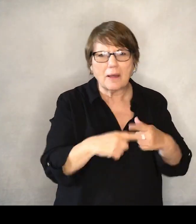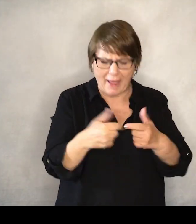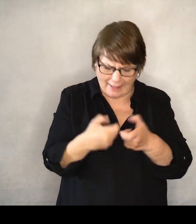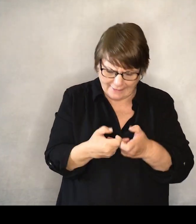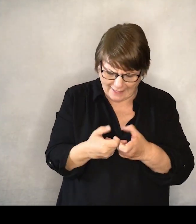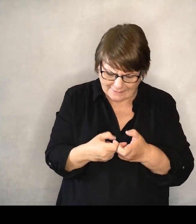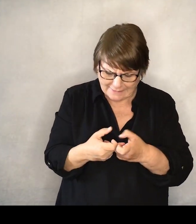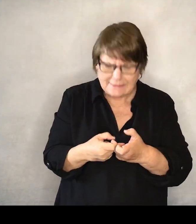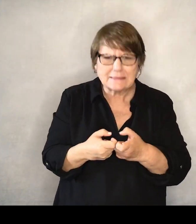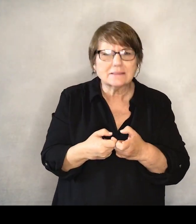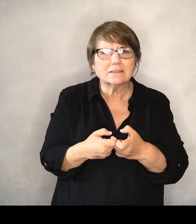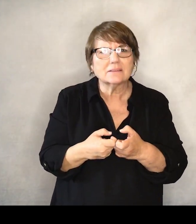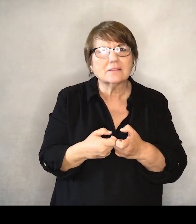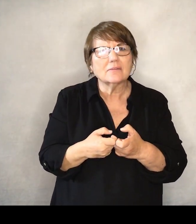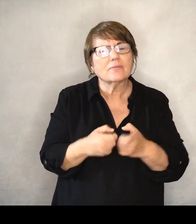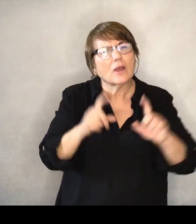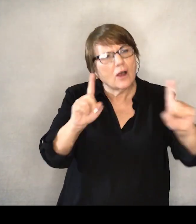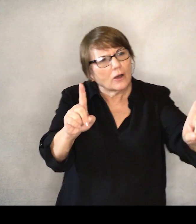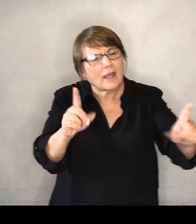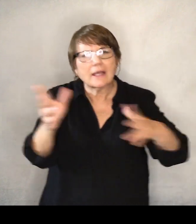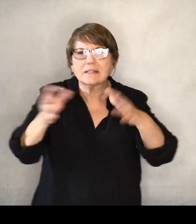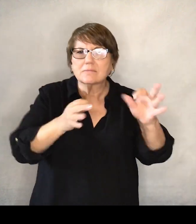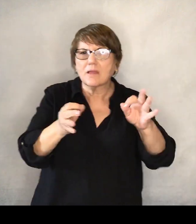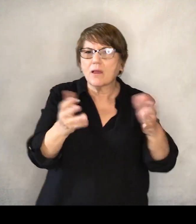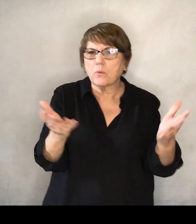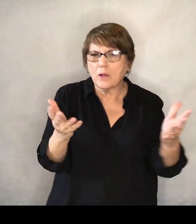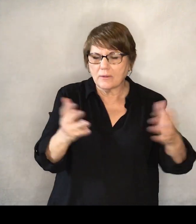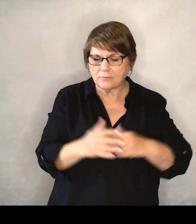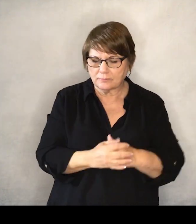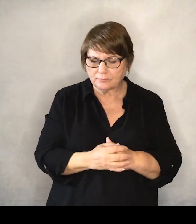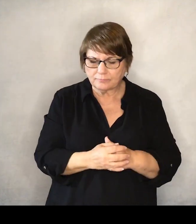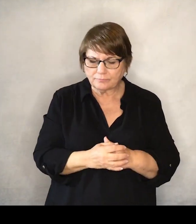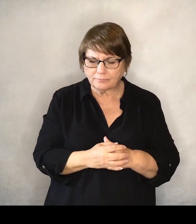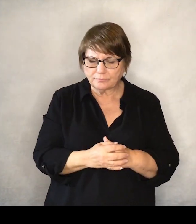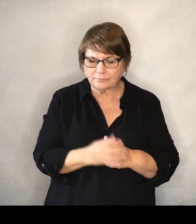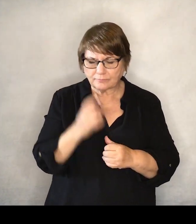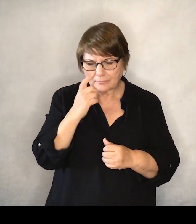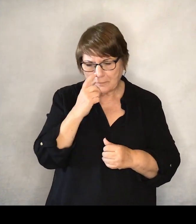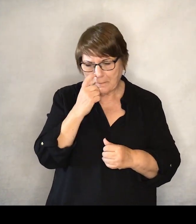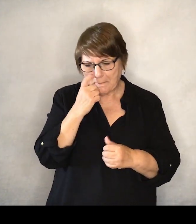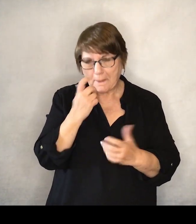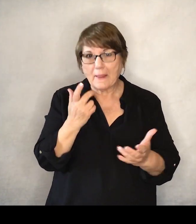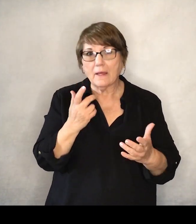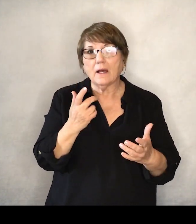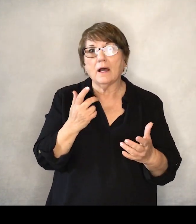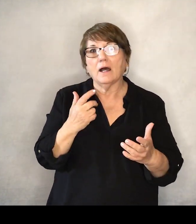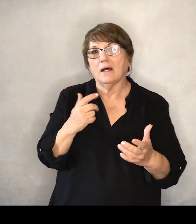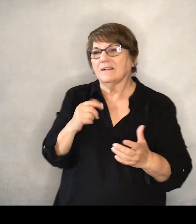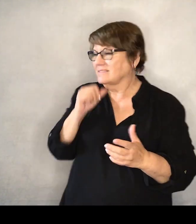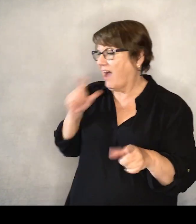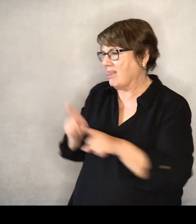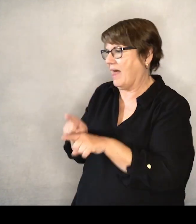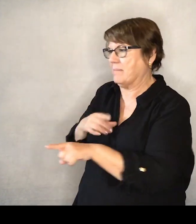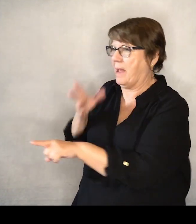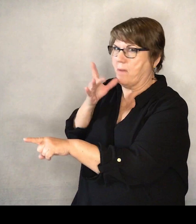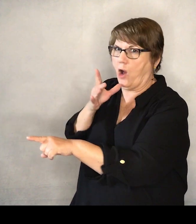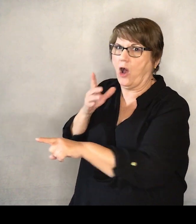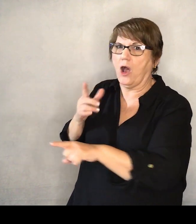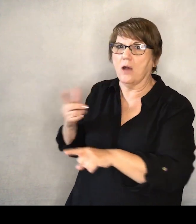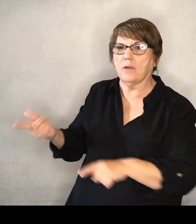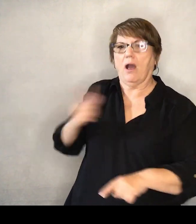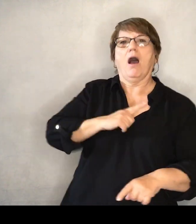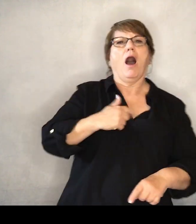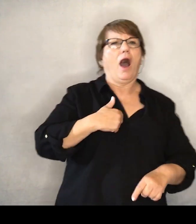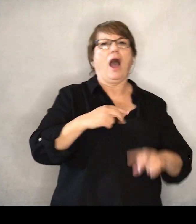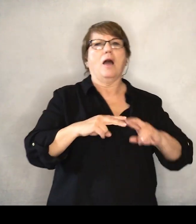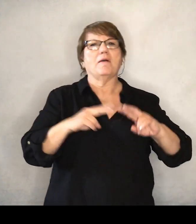texting. And let me preface this by saying that unlike my mother, I consider myself to be